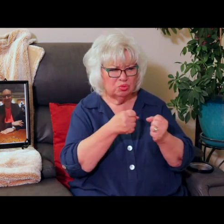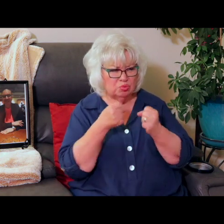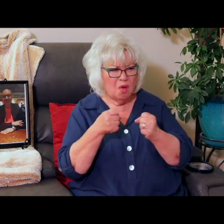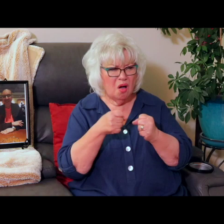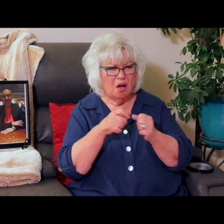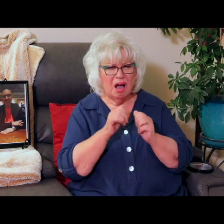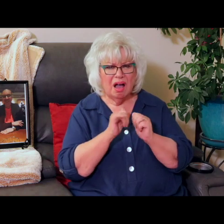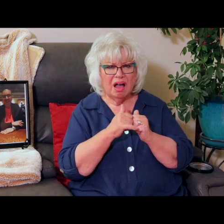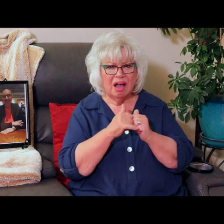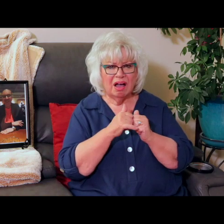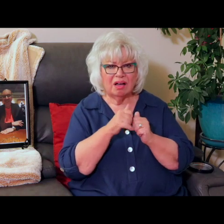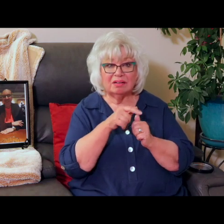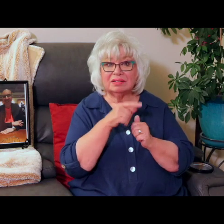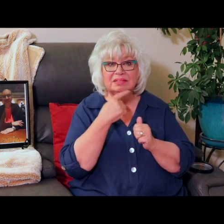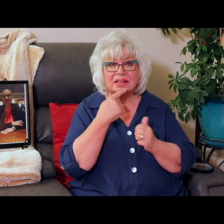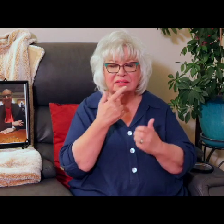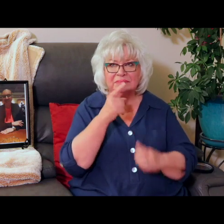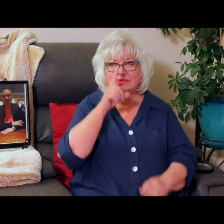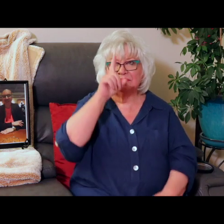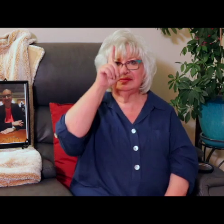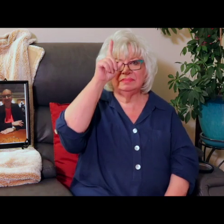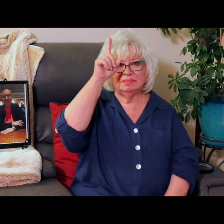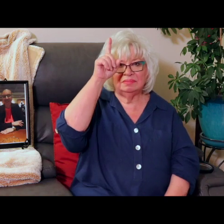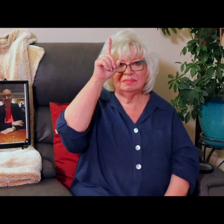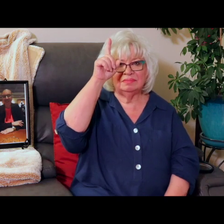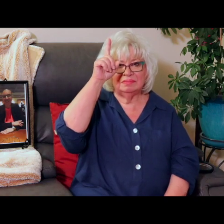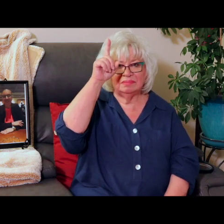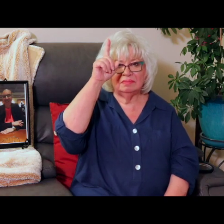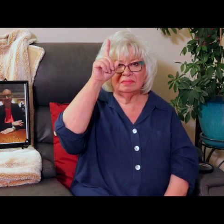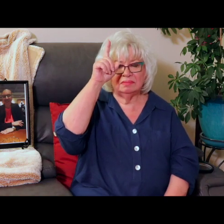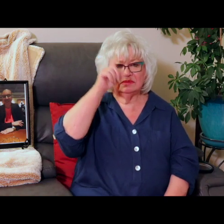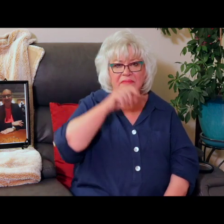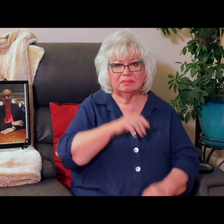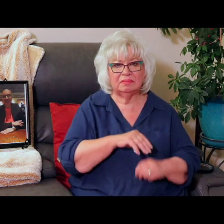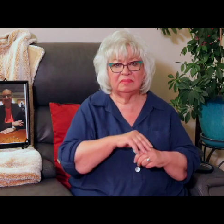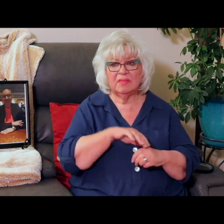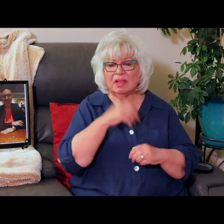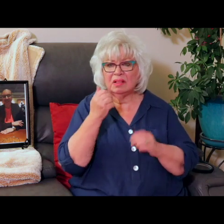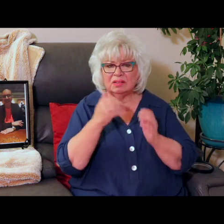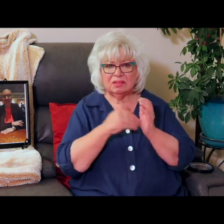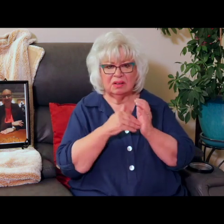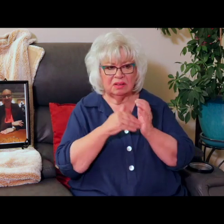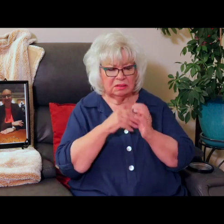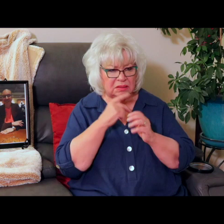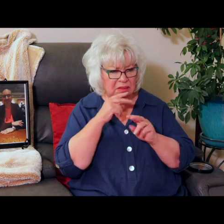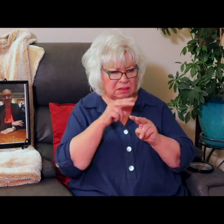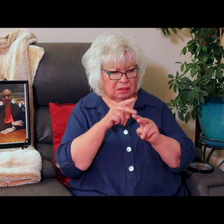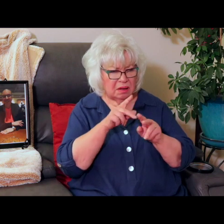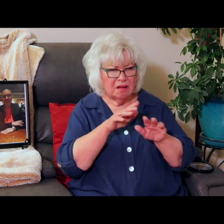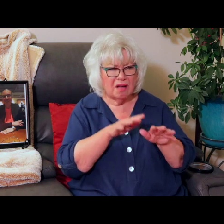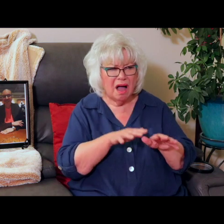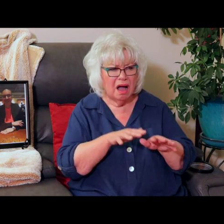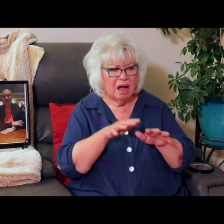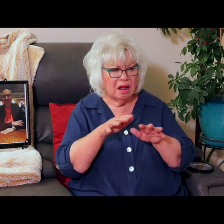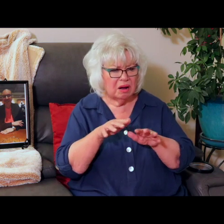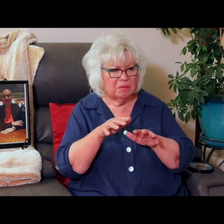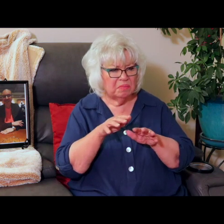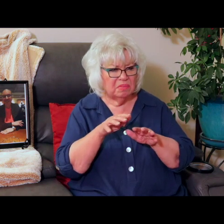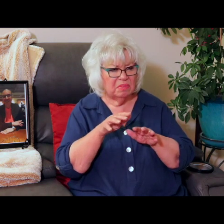he said, you know, how is Len so strong? And Len just pointed up to God and